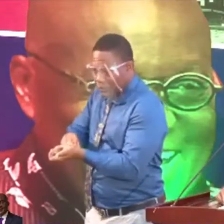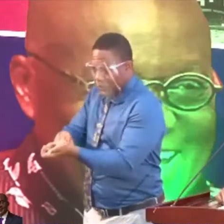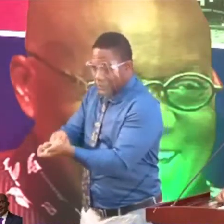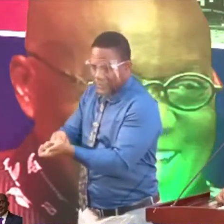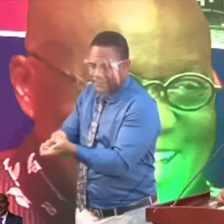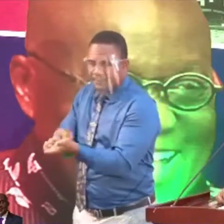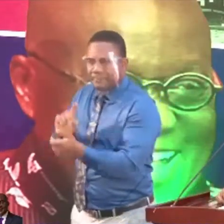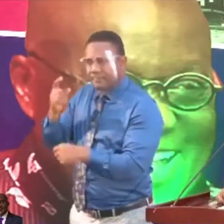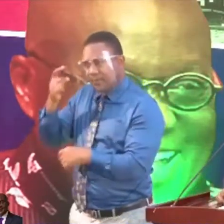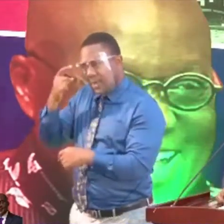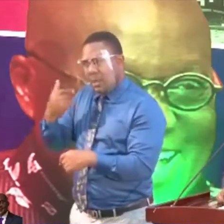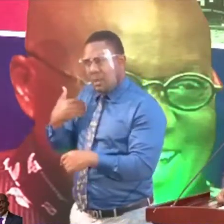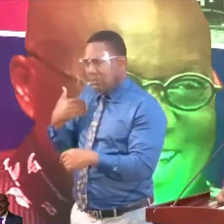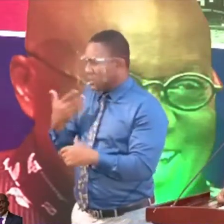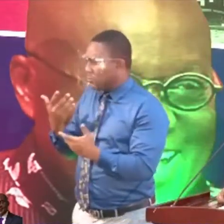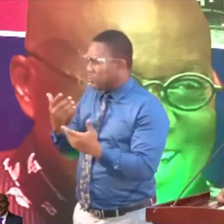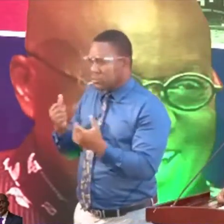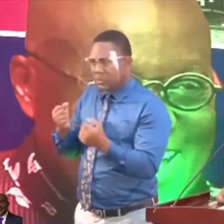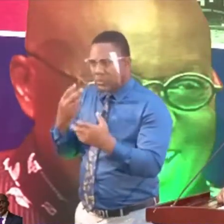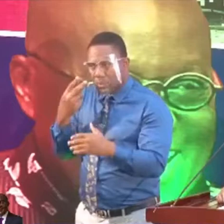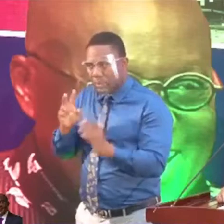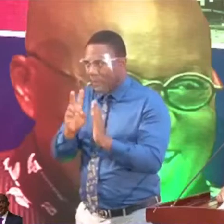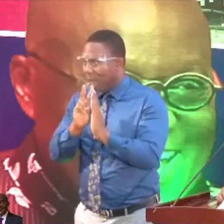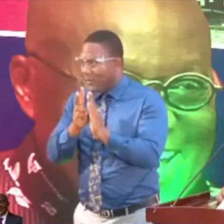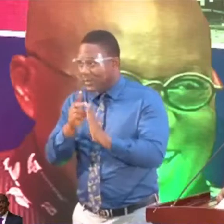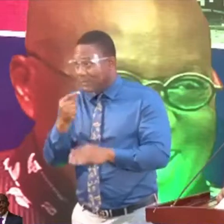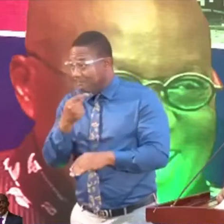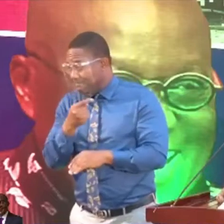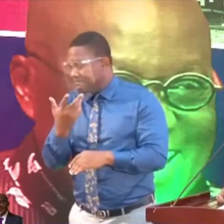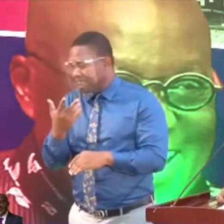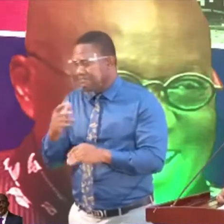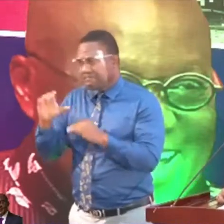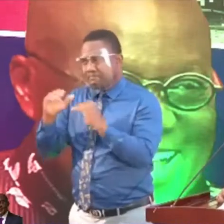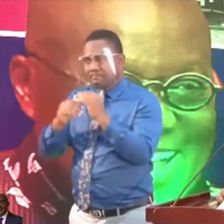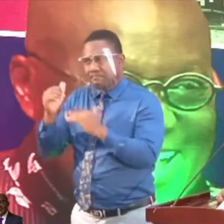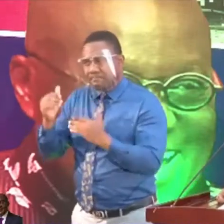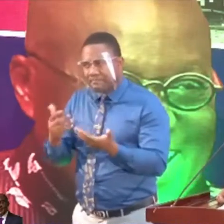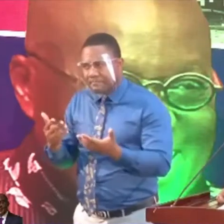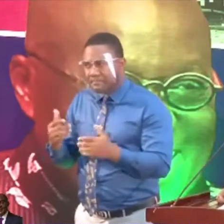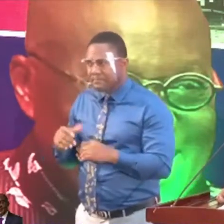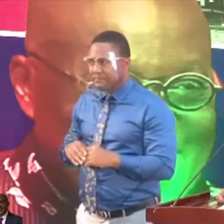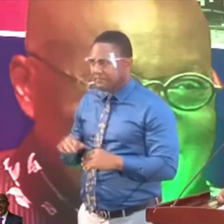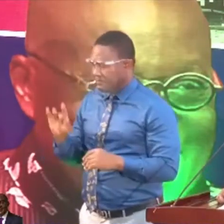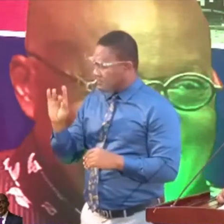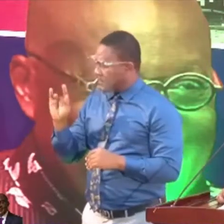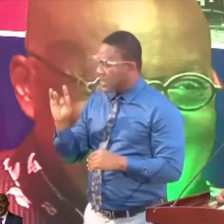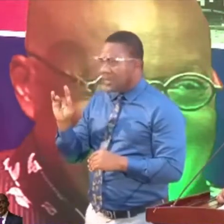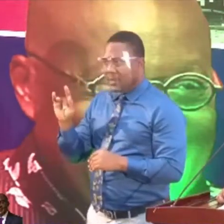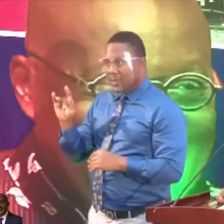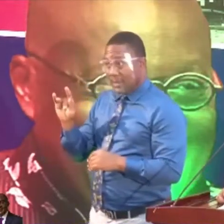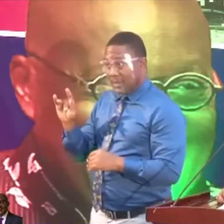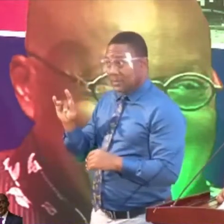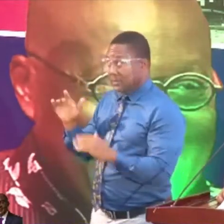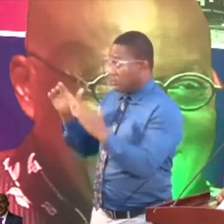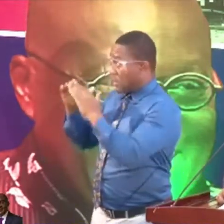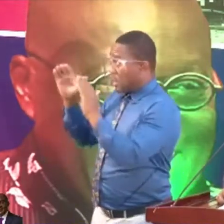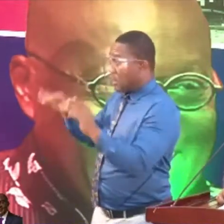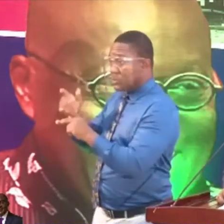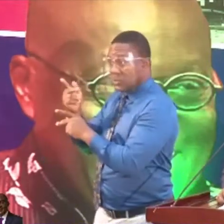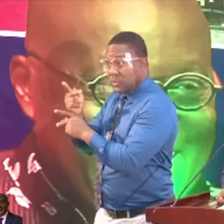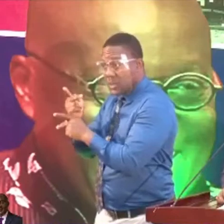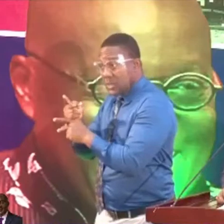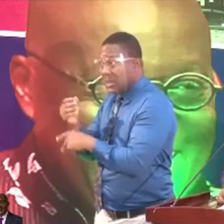has embarked, as you saw in the video, on the construction of at least 80 warehouses under the One District,